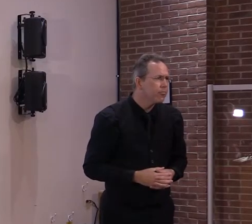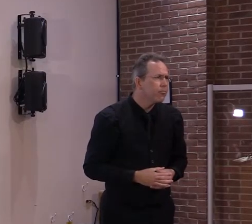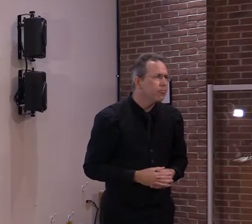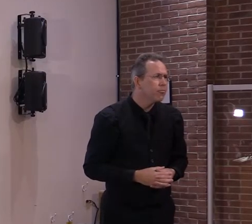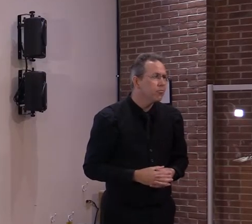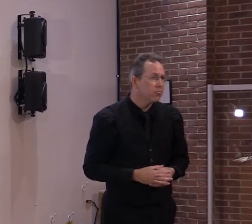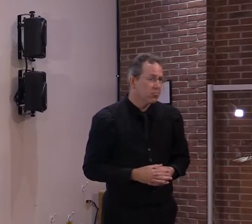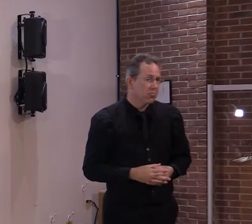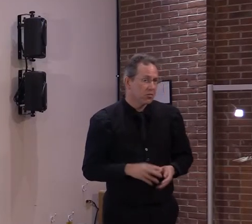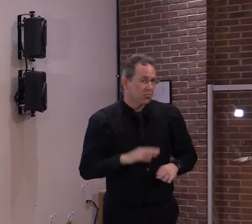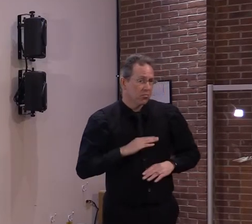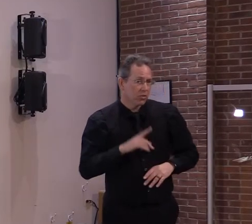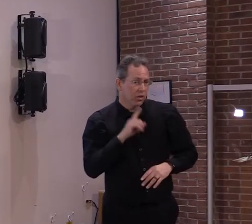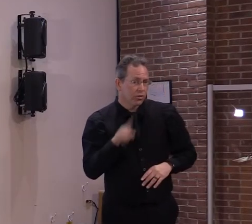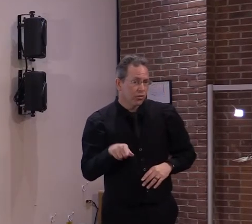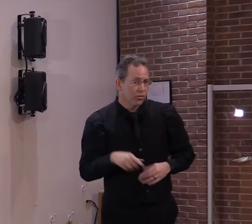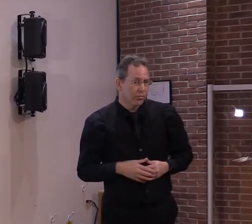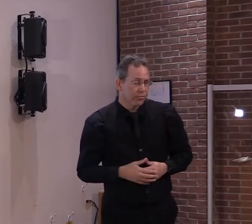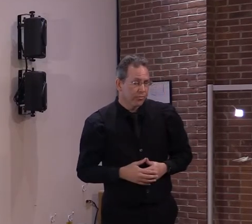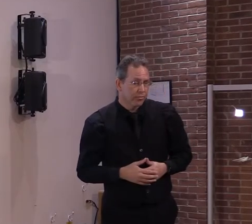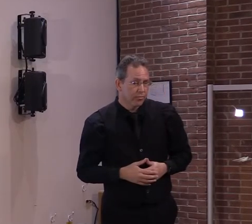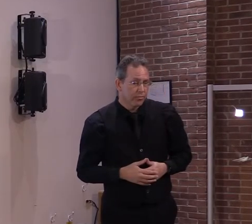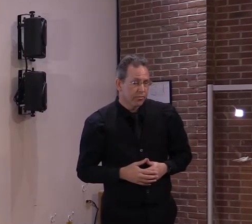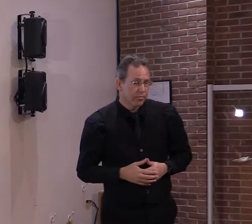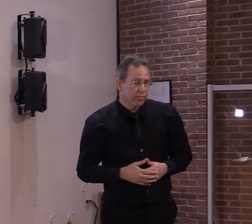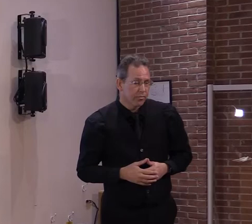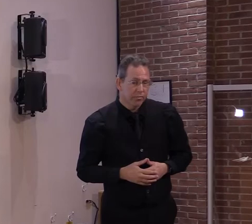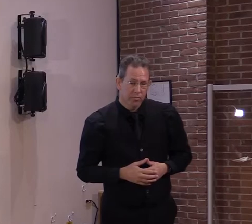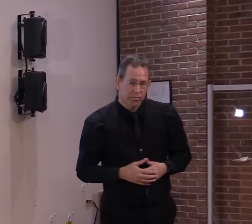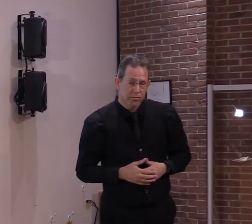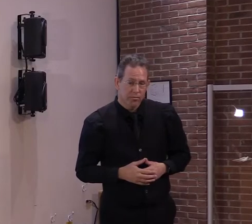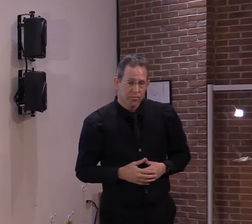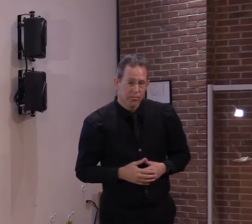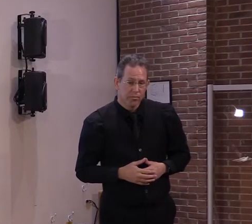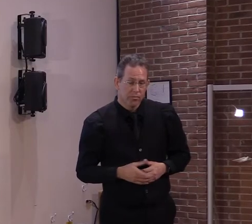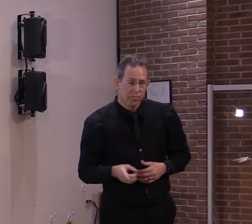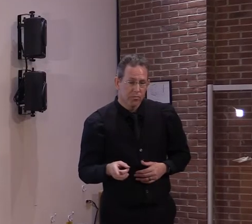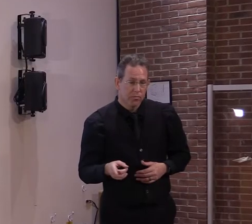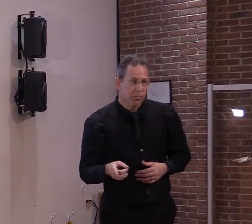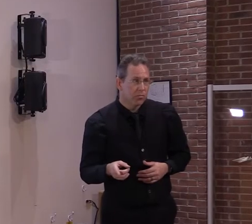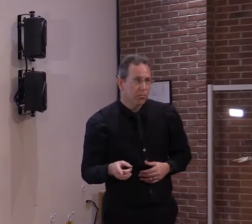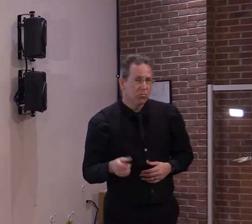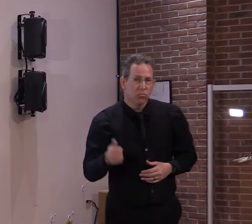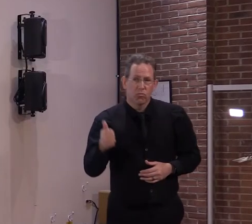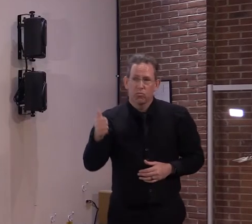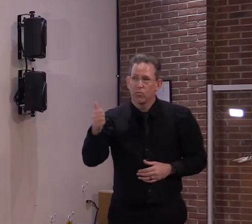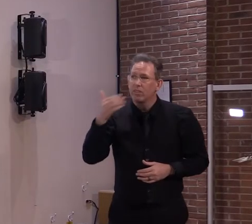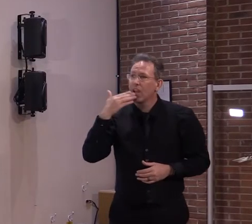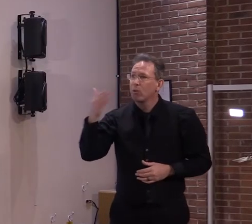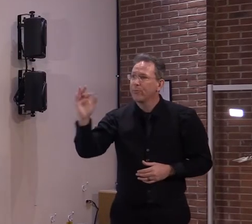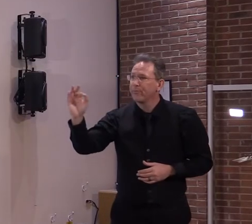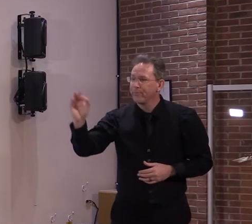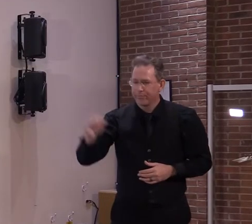Yes. Yes, thank you.